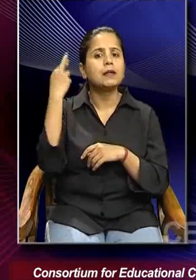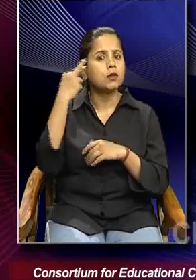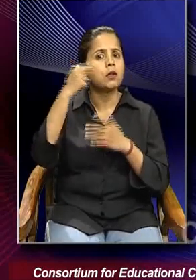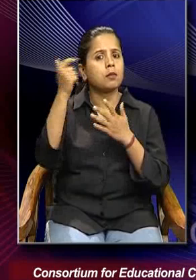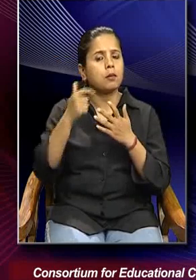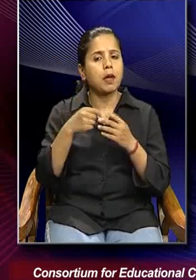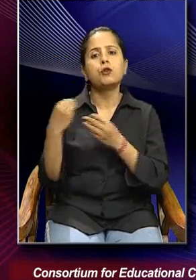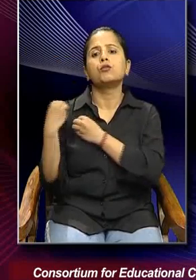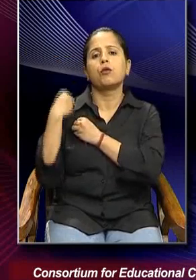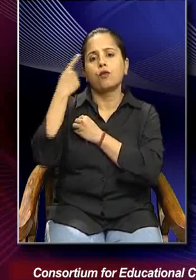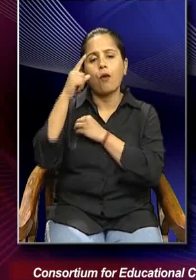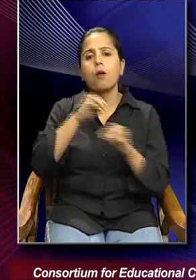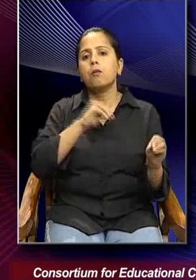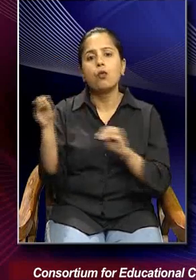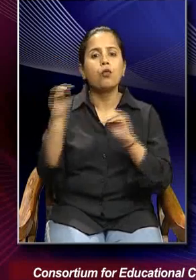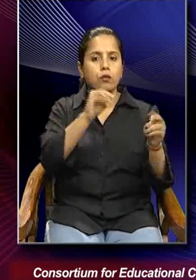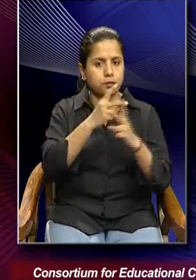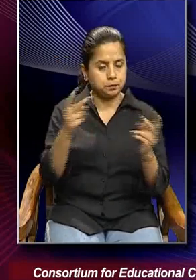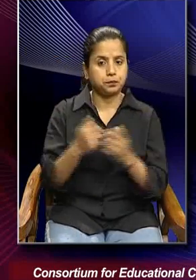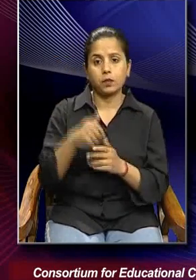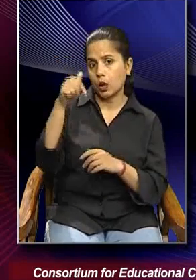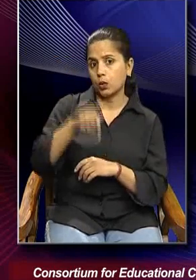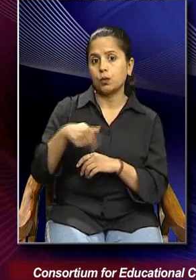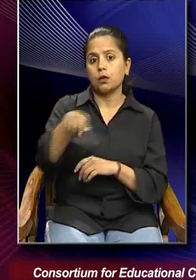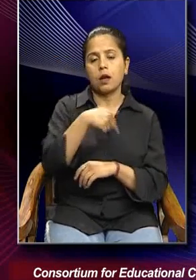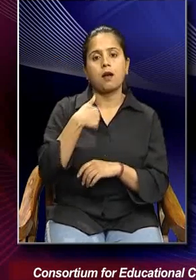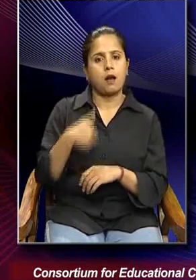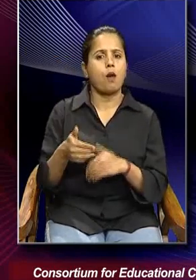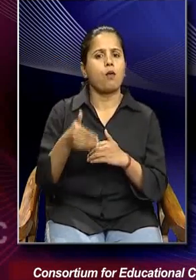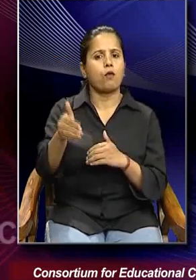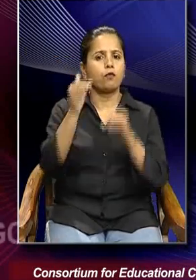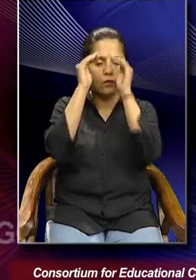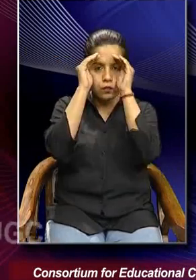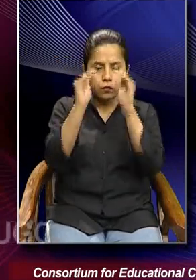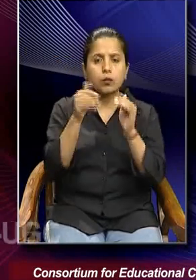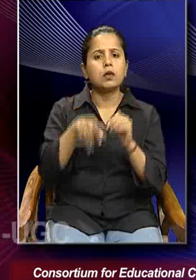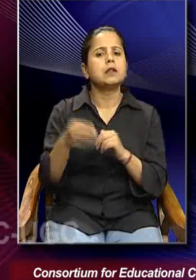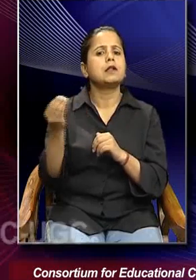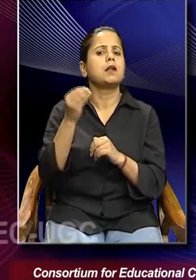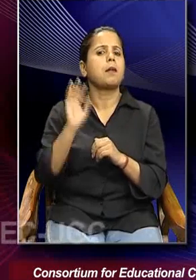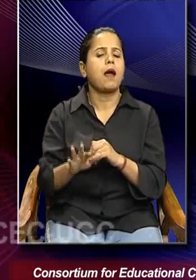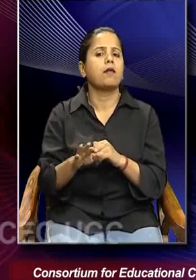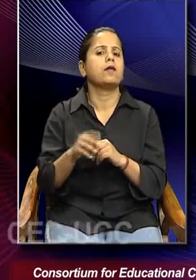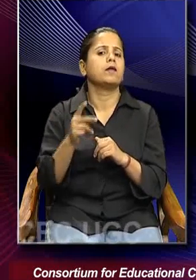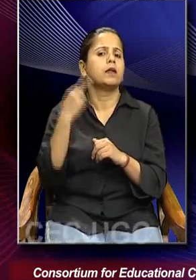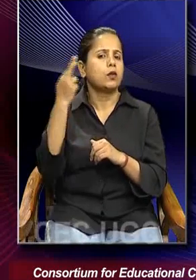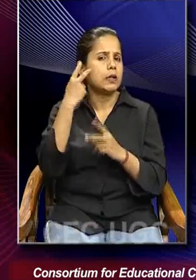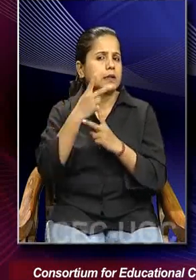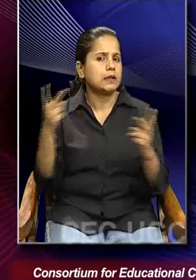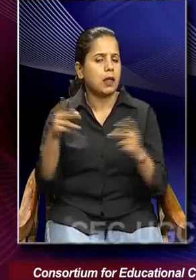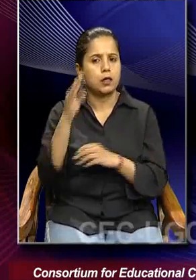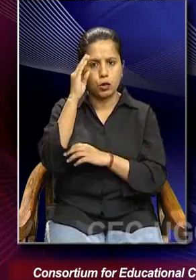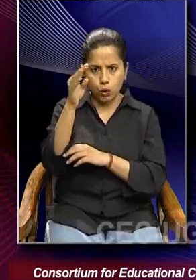responsible for migration. And today I am going to focus upon some of the fundamental theories